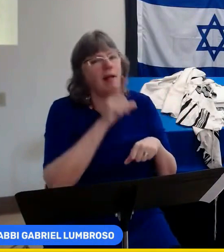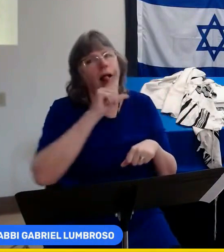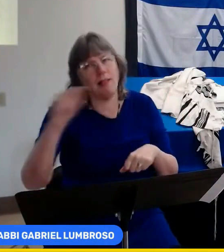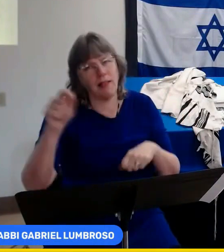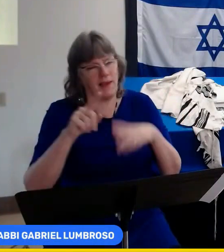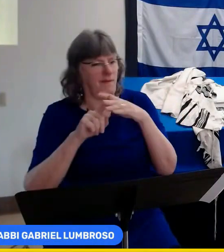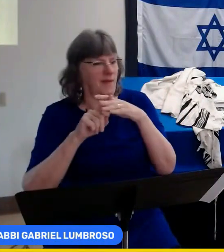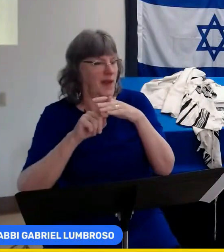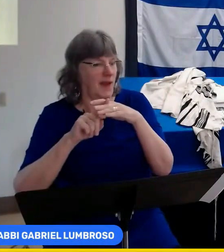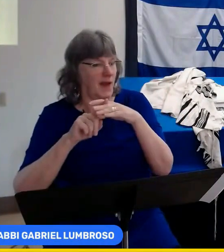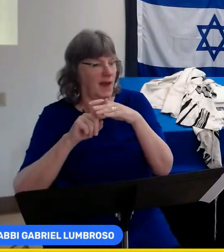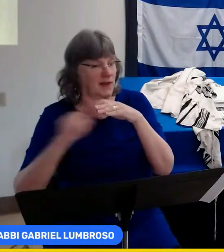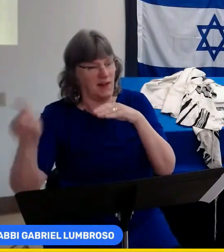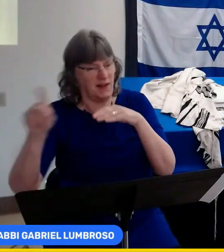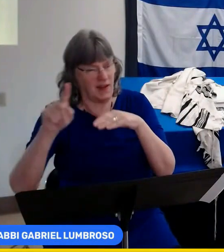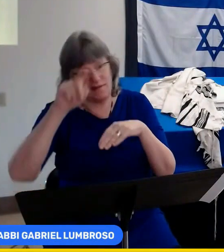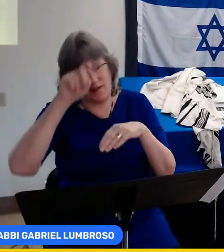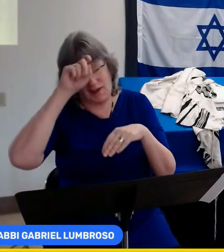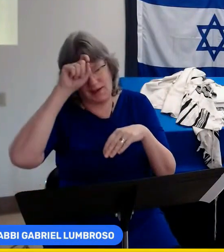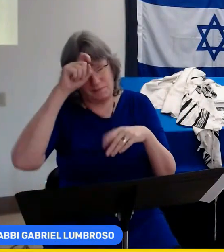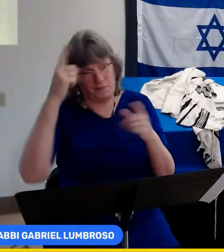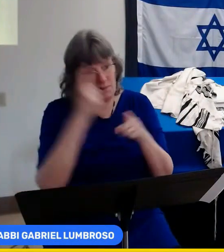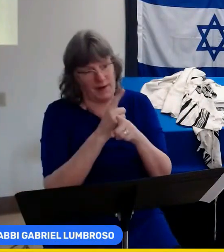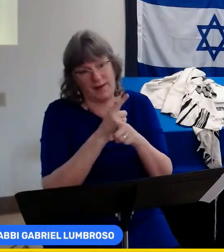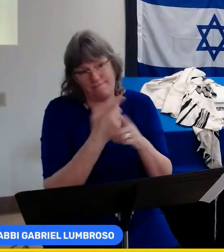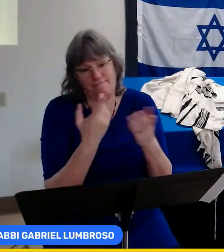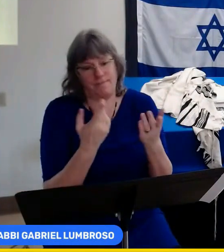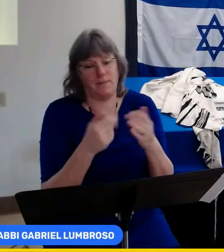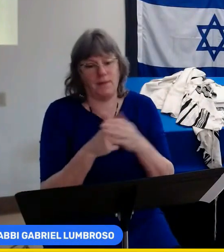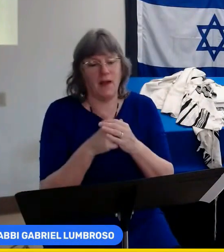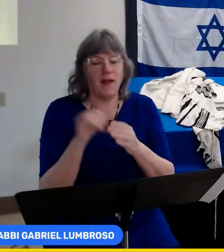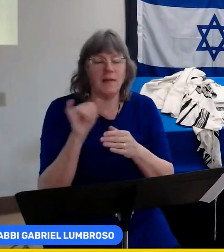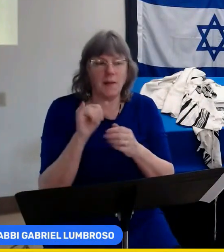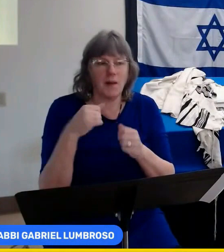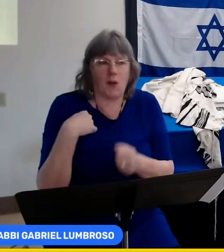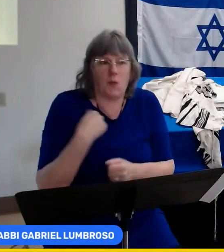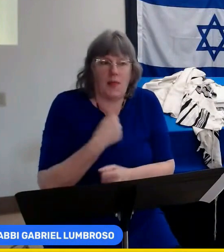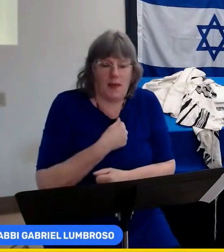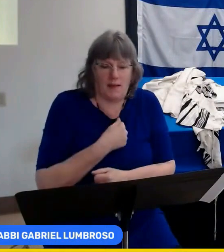Egypt, yeah. Now, what are they?